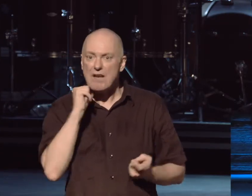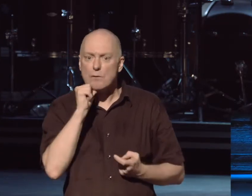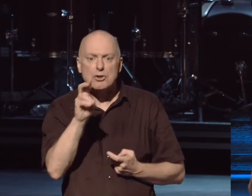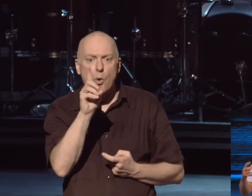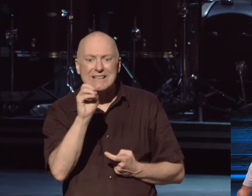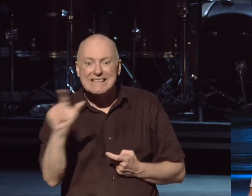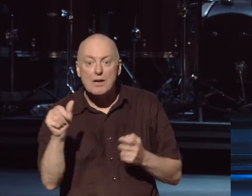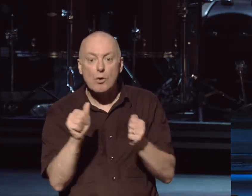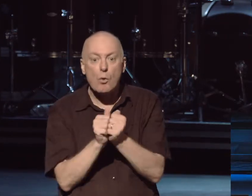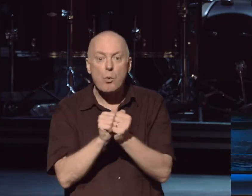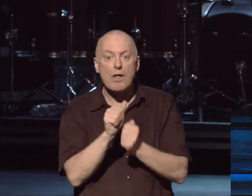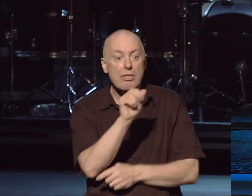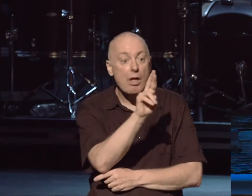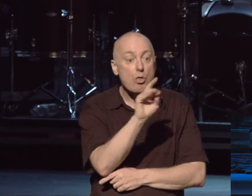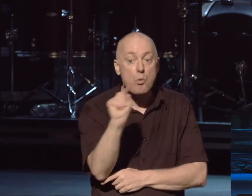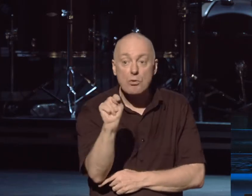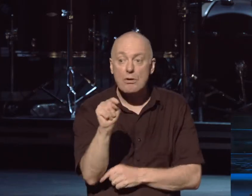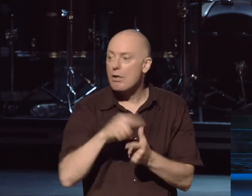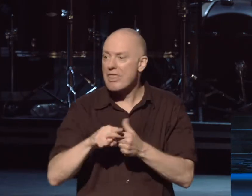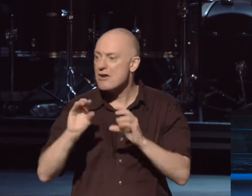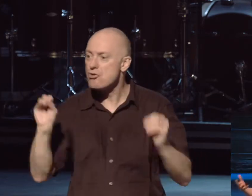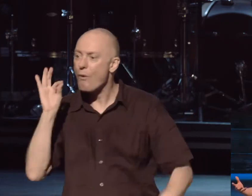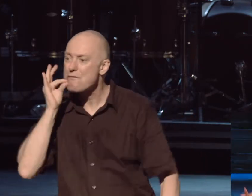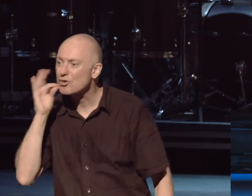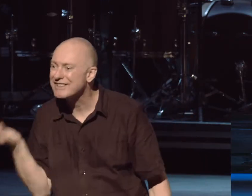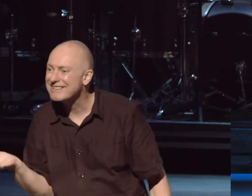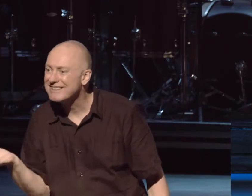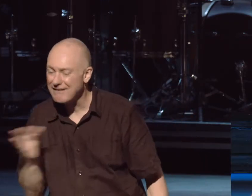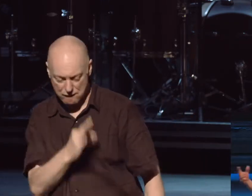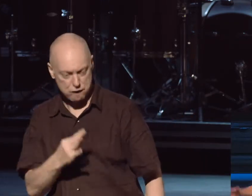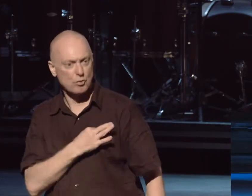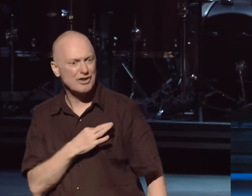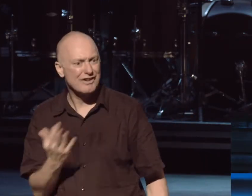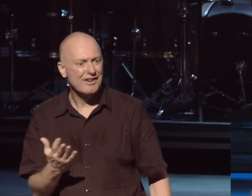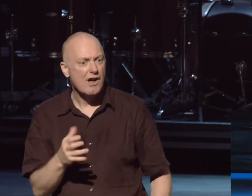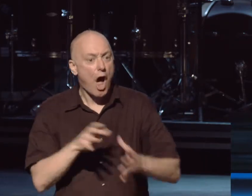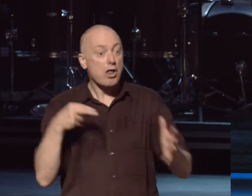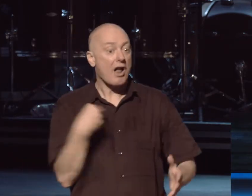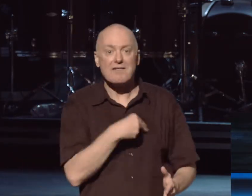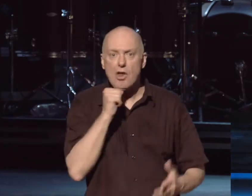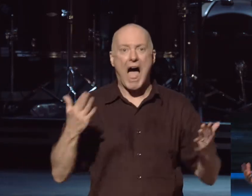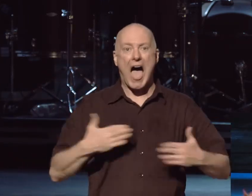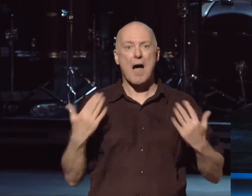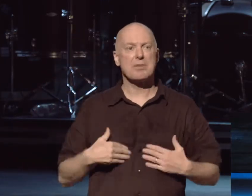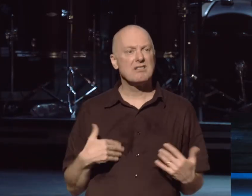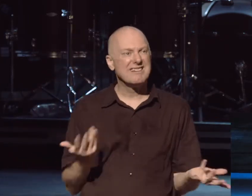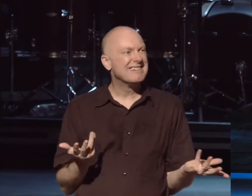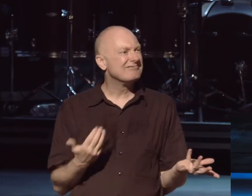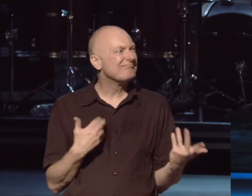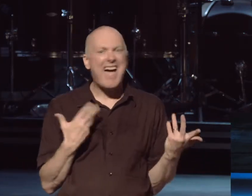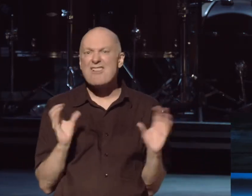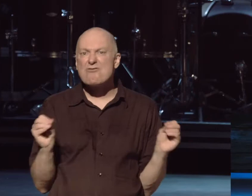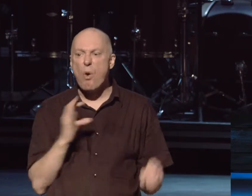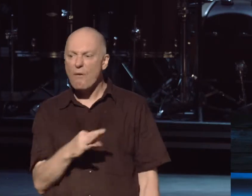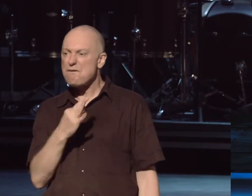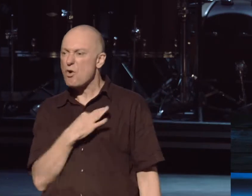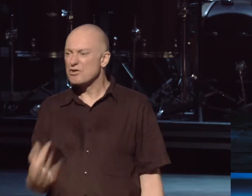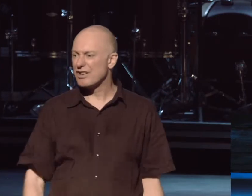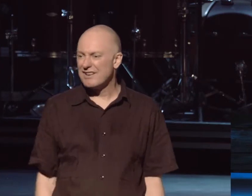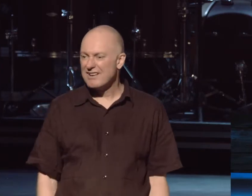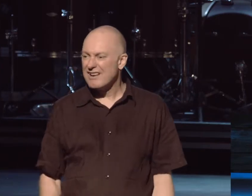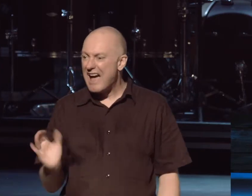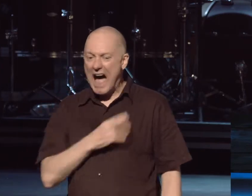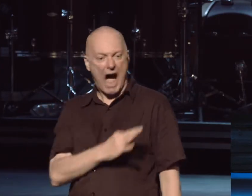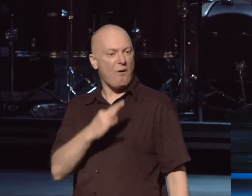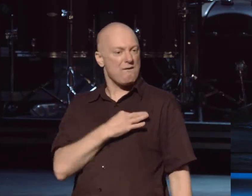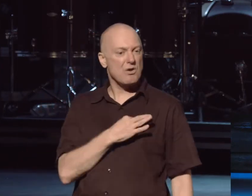with the root, then we'll never change the fruit. And if we're honest with ourselves, a lot of us aren't too happy with the fruit of our lives. The fruit hanging from